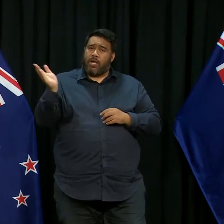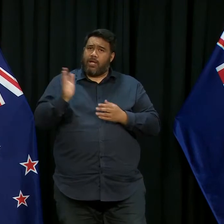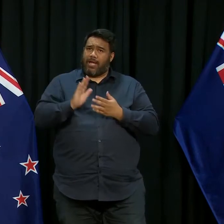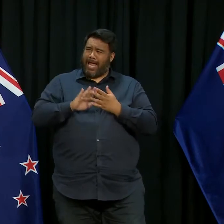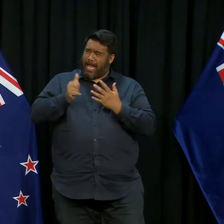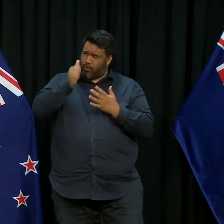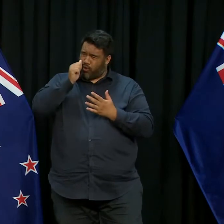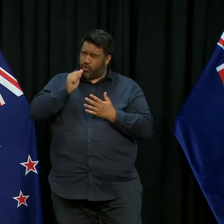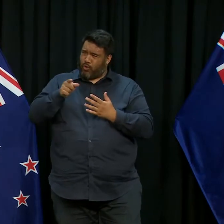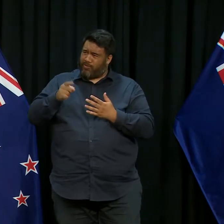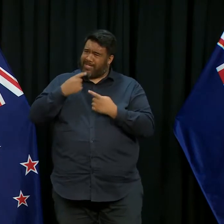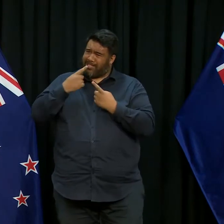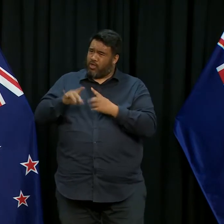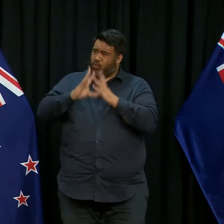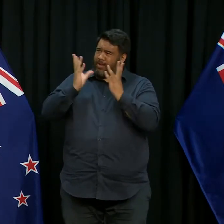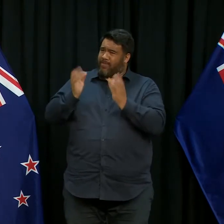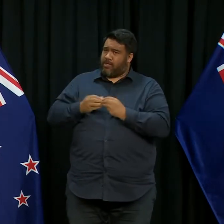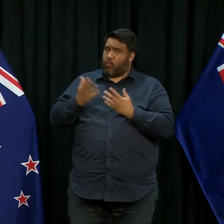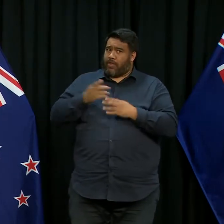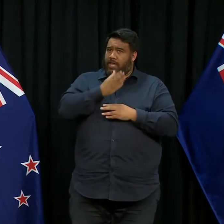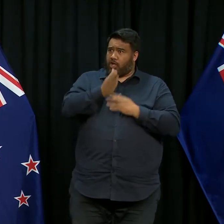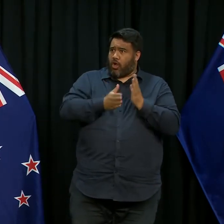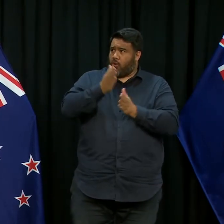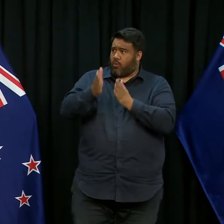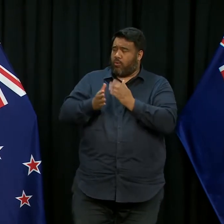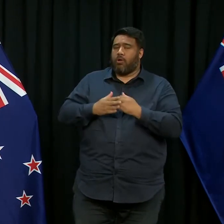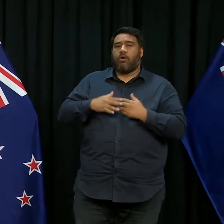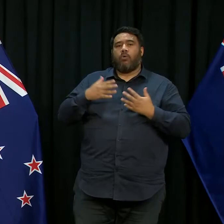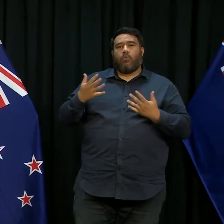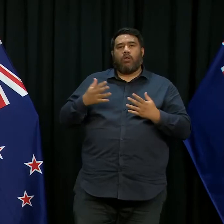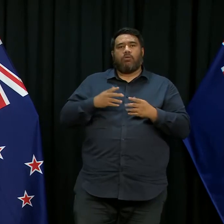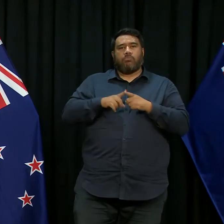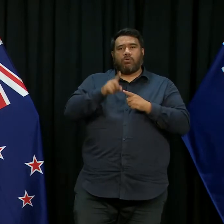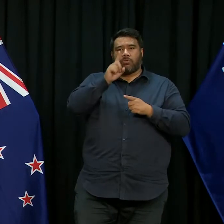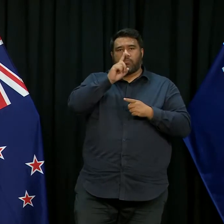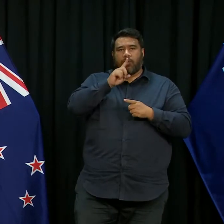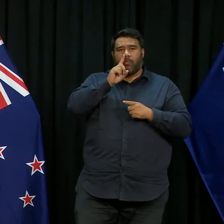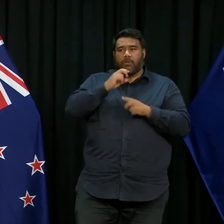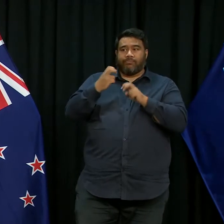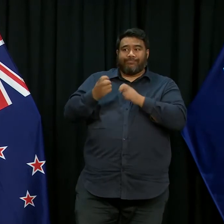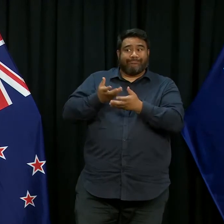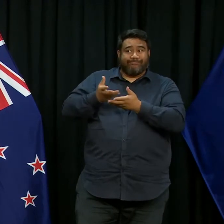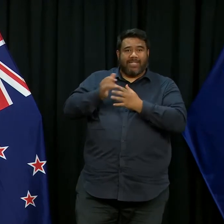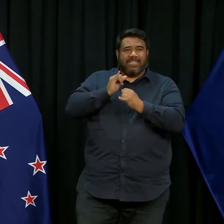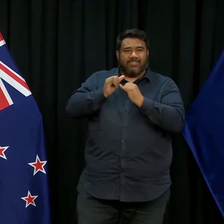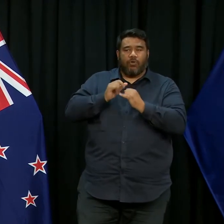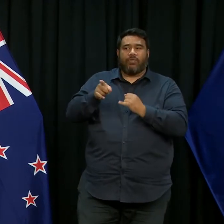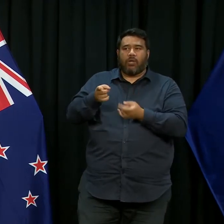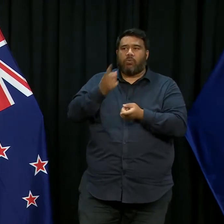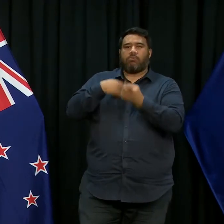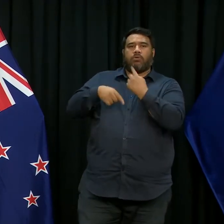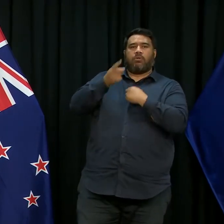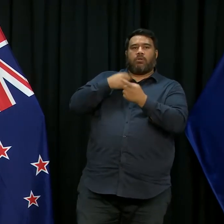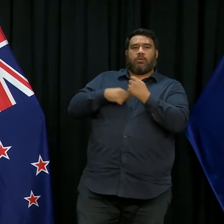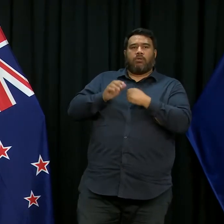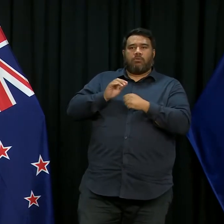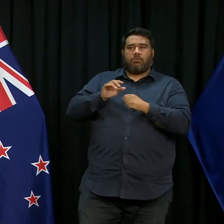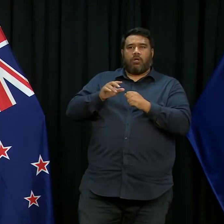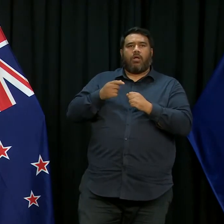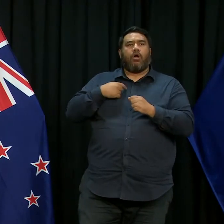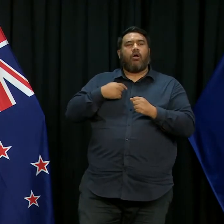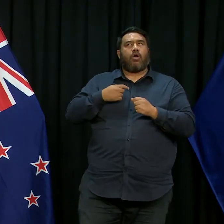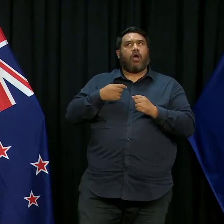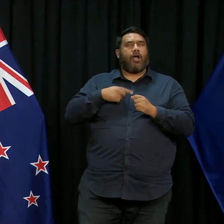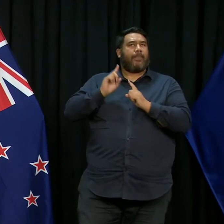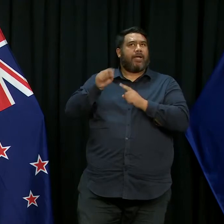we use other information as well. So, for instance, people are very forthcoming in providing details from their bank transactions, which are actually a